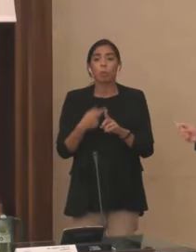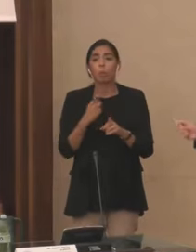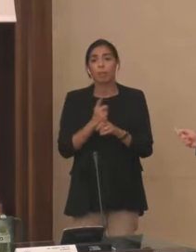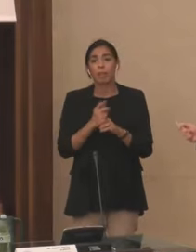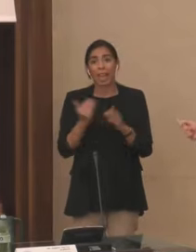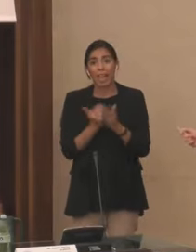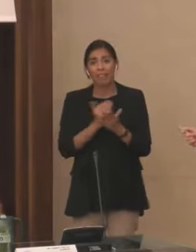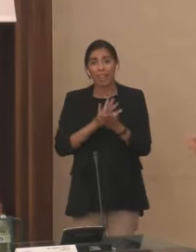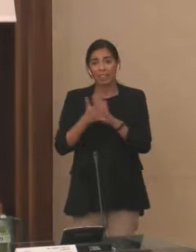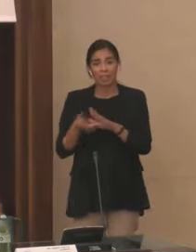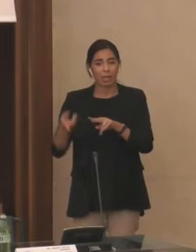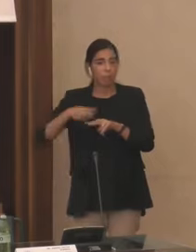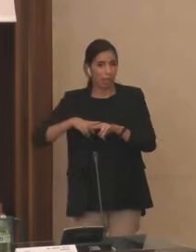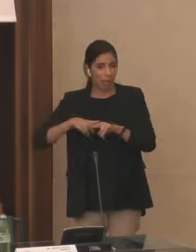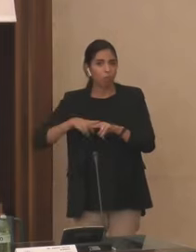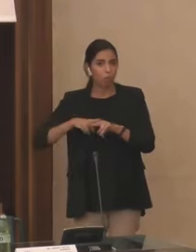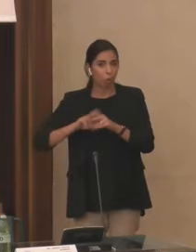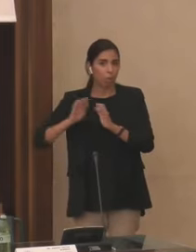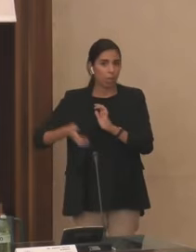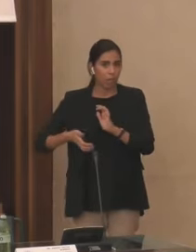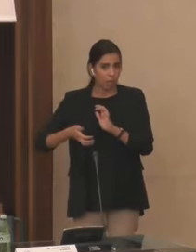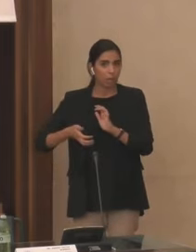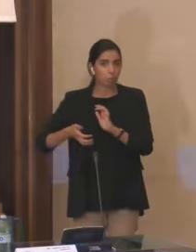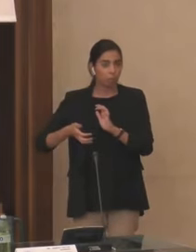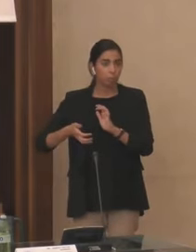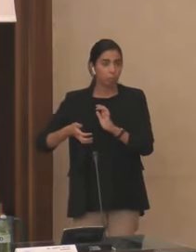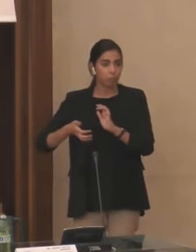why here we need to use